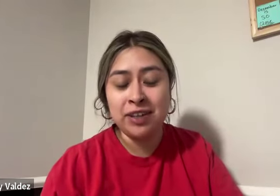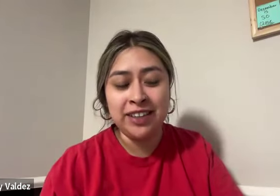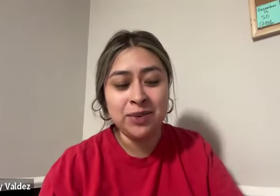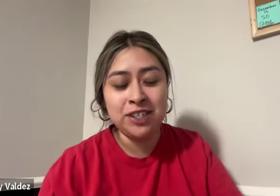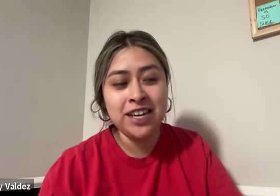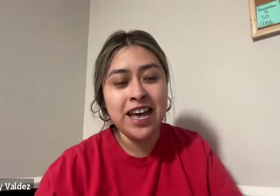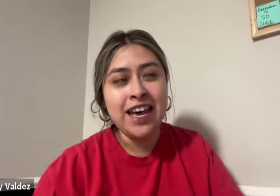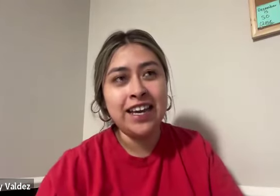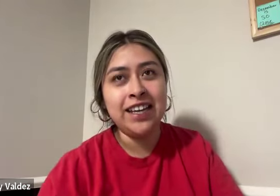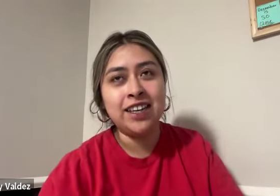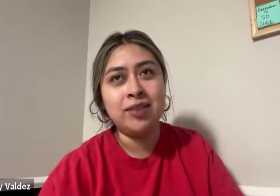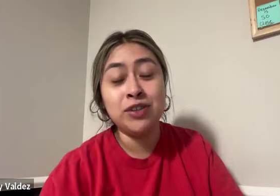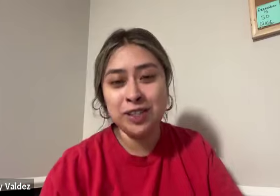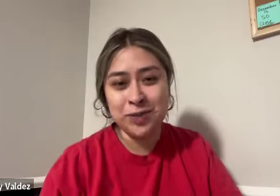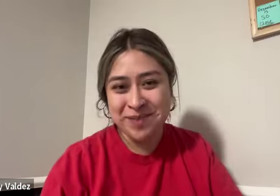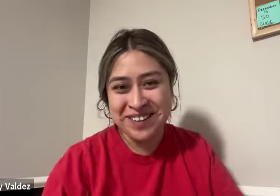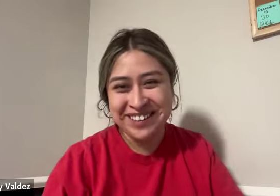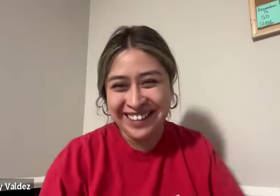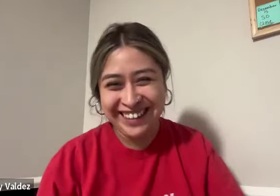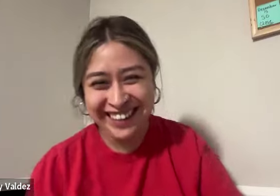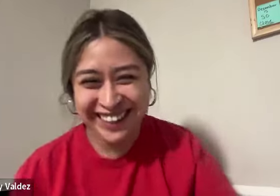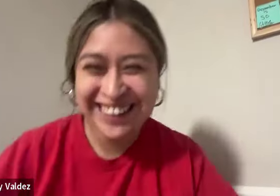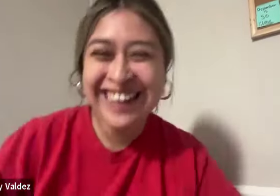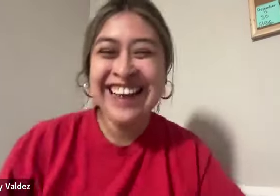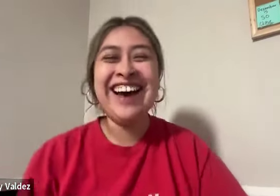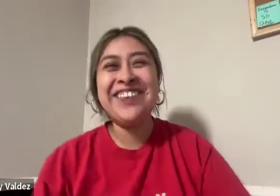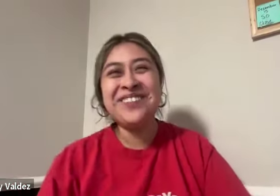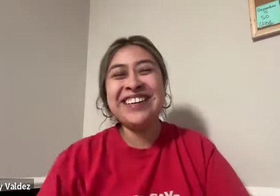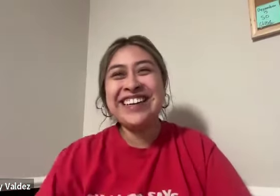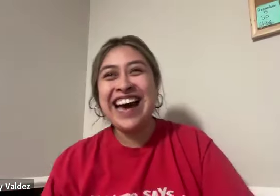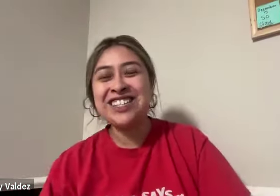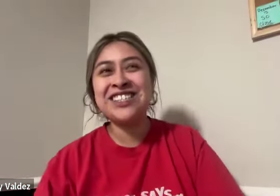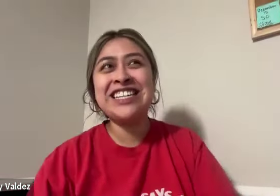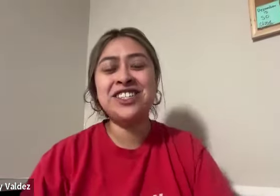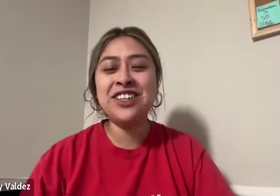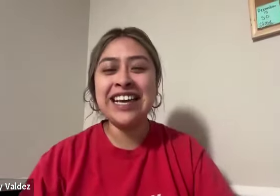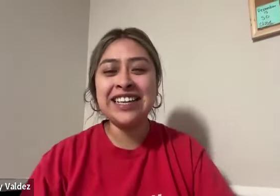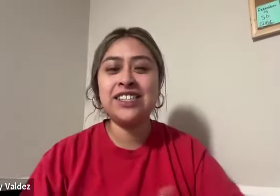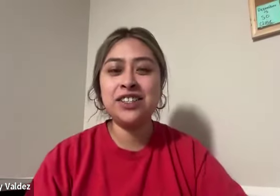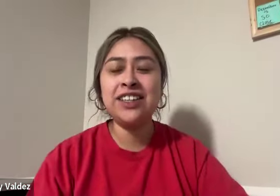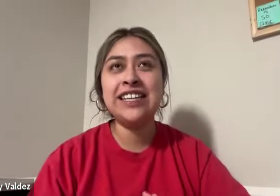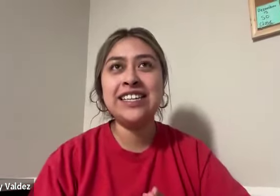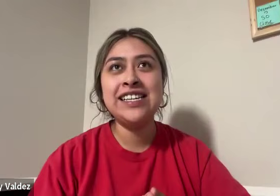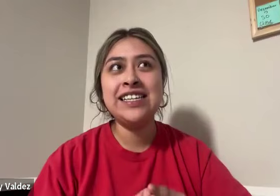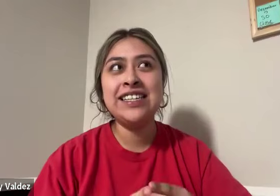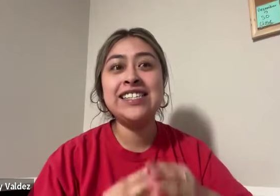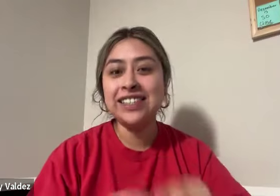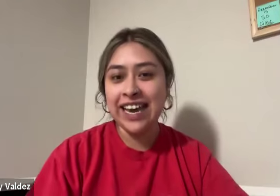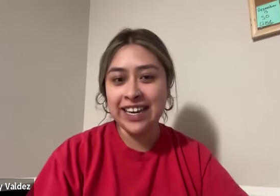primary language. And so this is why I'm here. But is there like